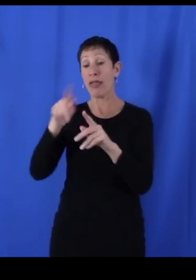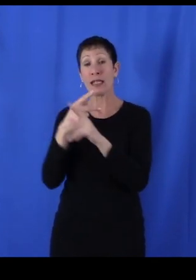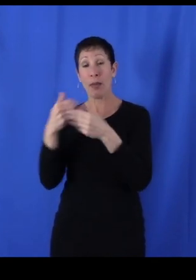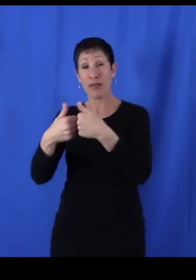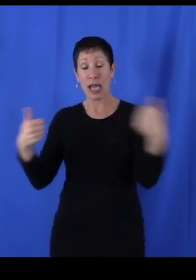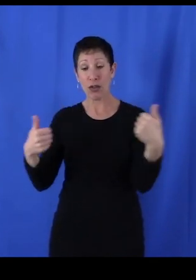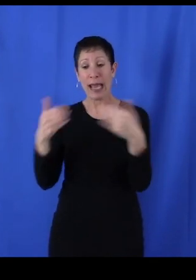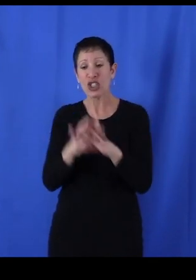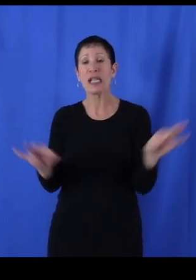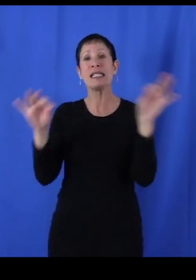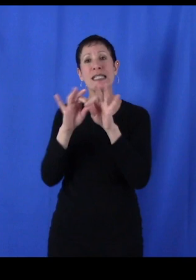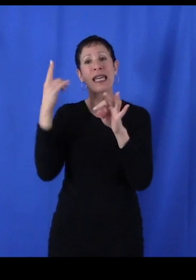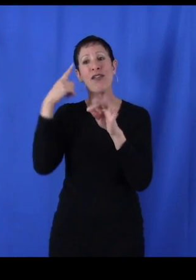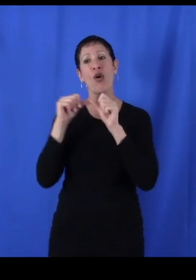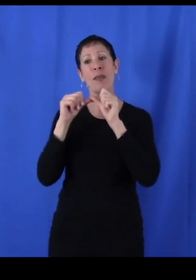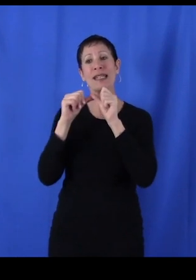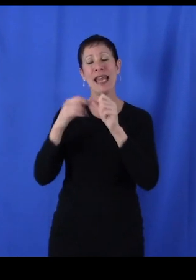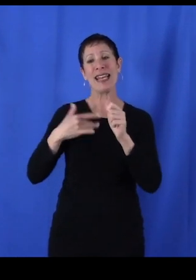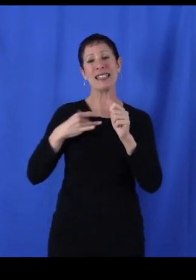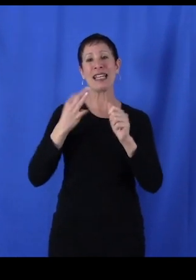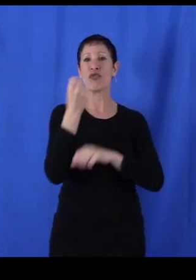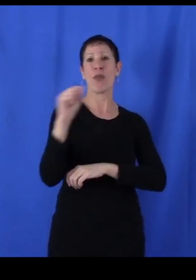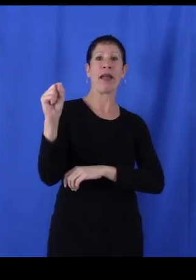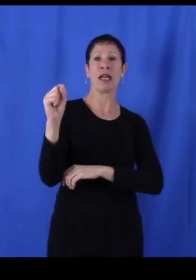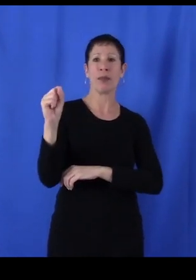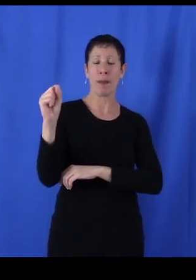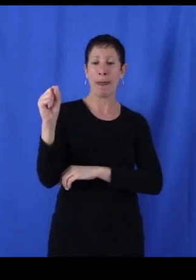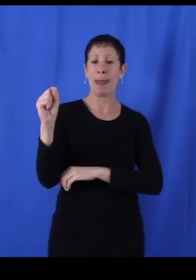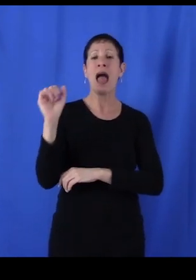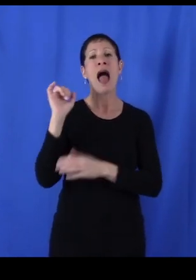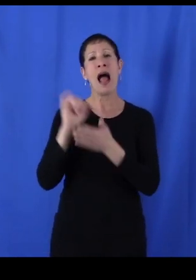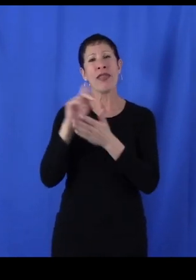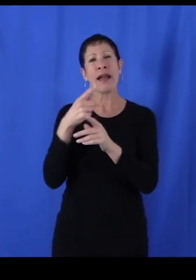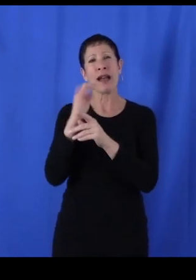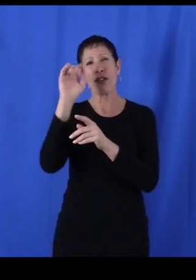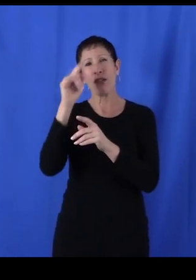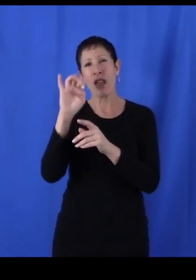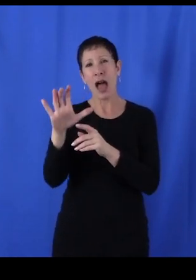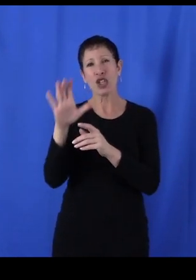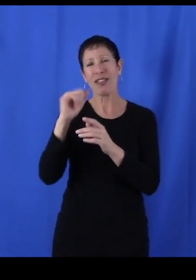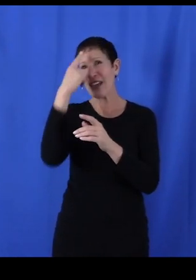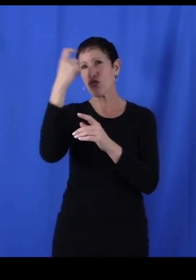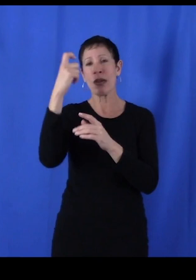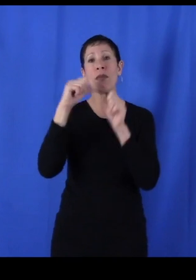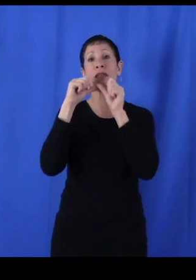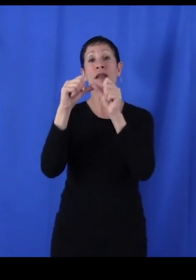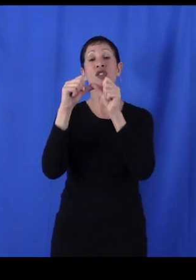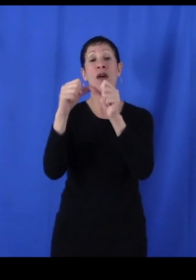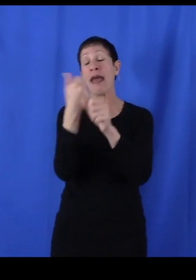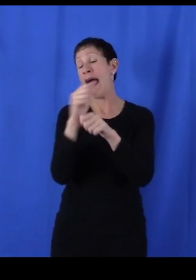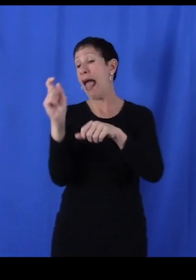of segregation is key to maintaining a sense of rebellion. And this logic,